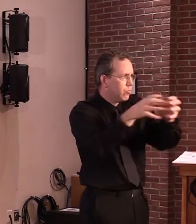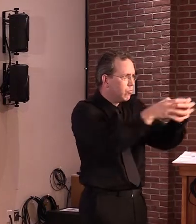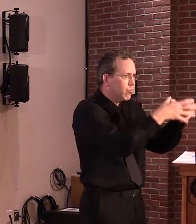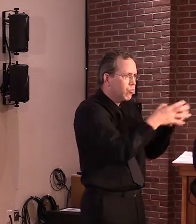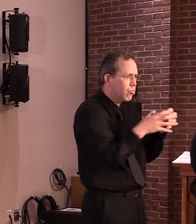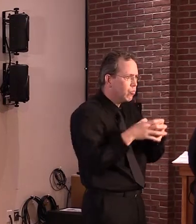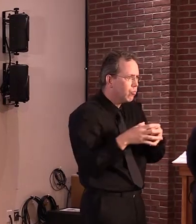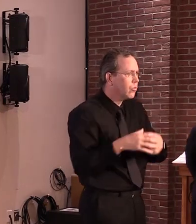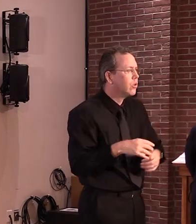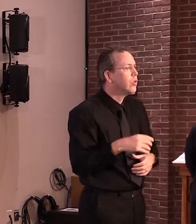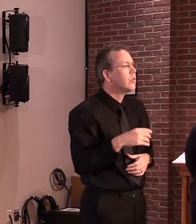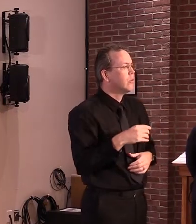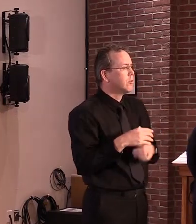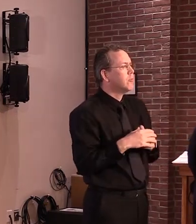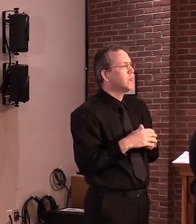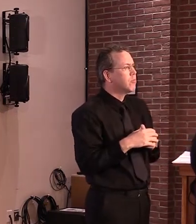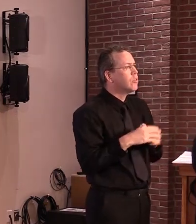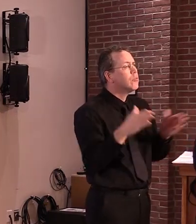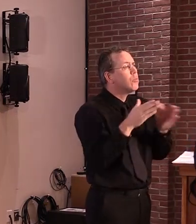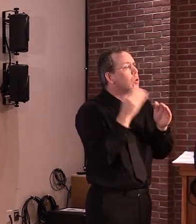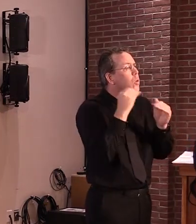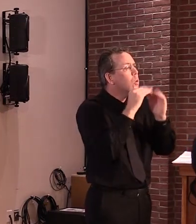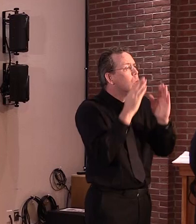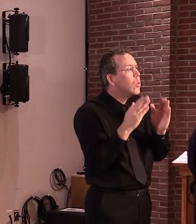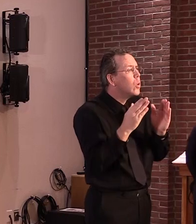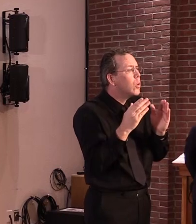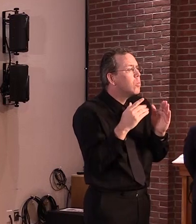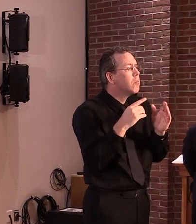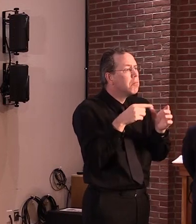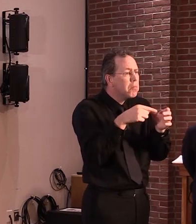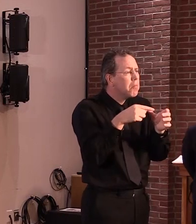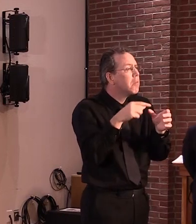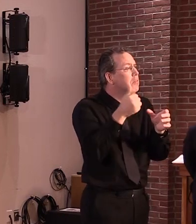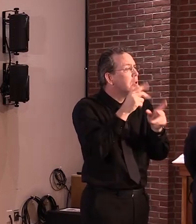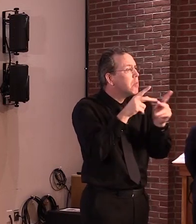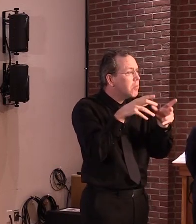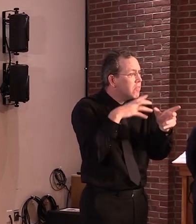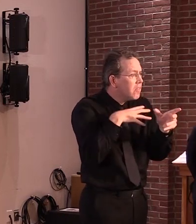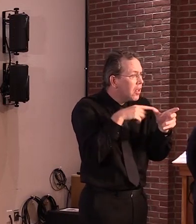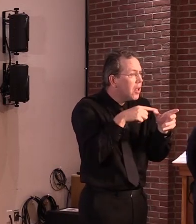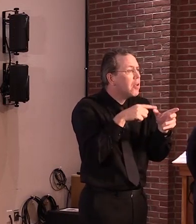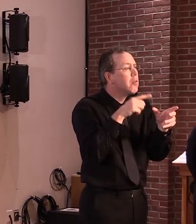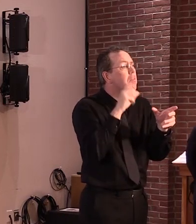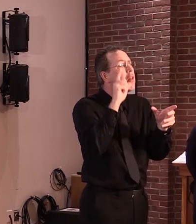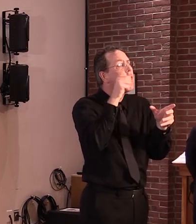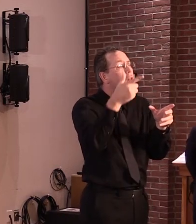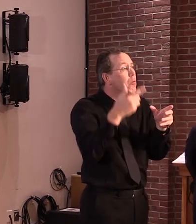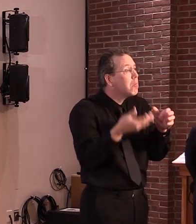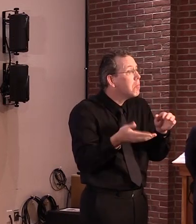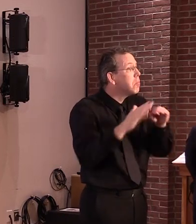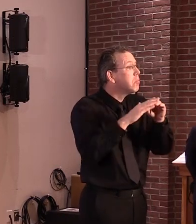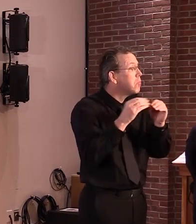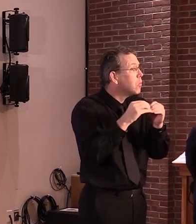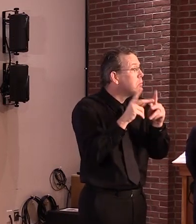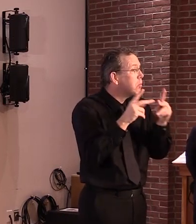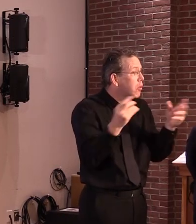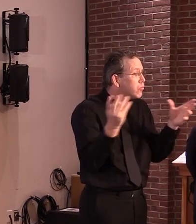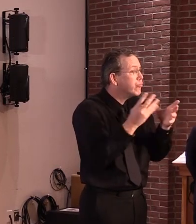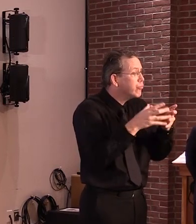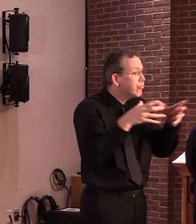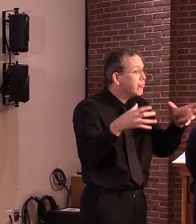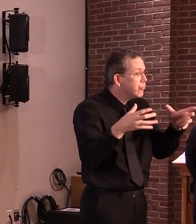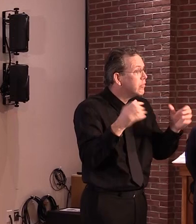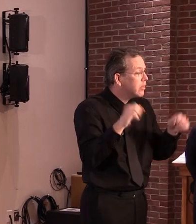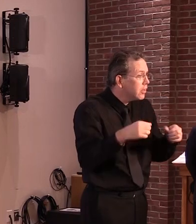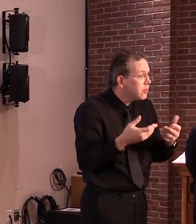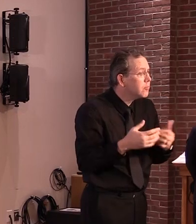10, to 25, to 50, et cetera. And you can just think probability-wise, the likelihood of being able to